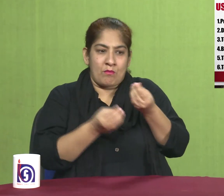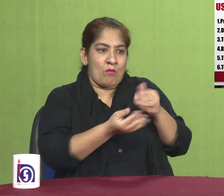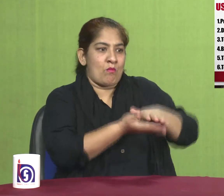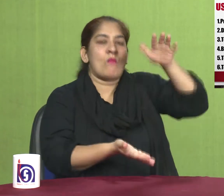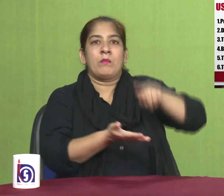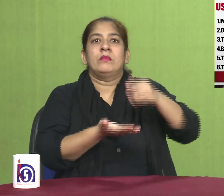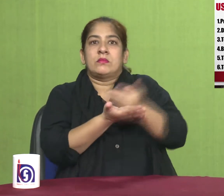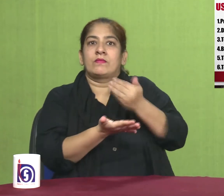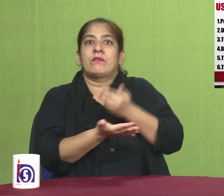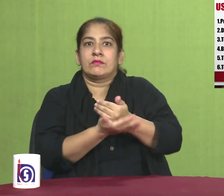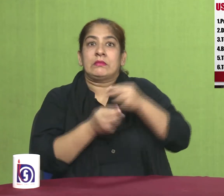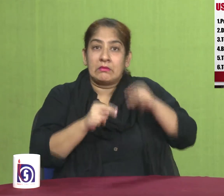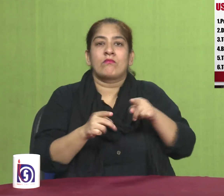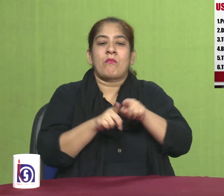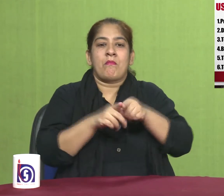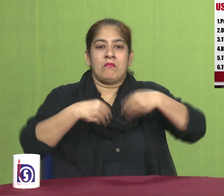production and the sales.